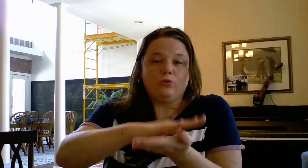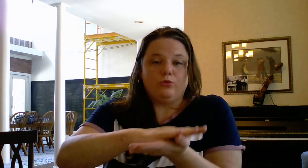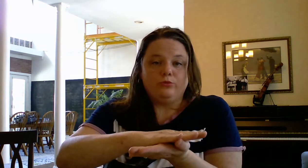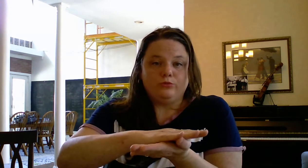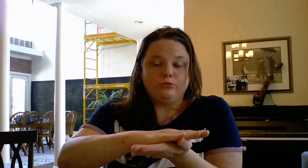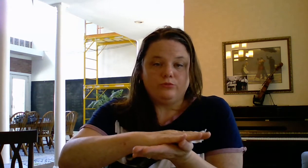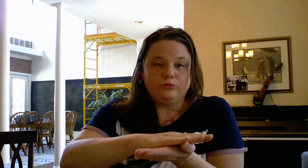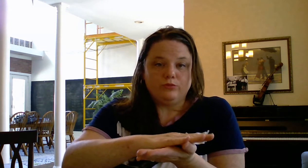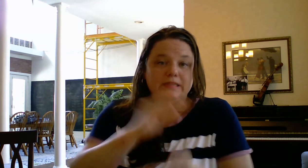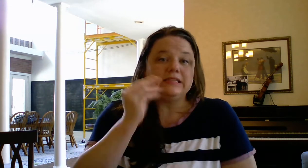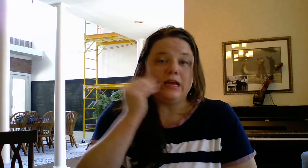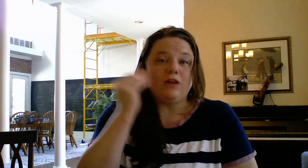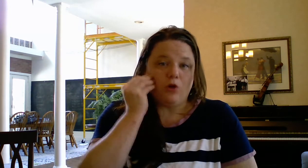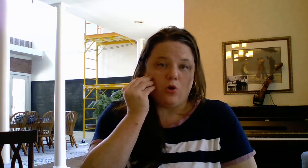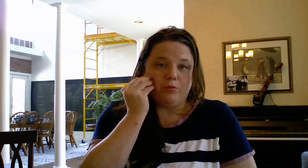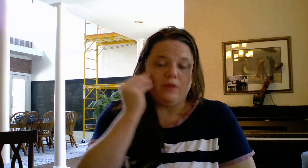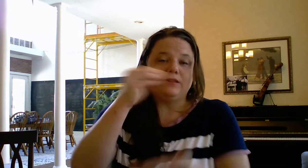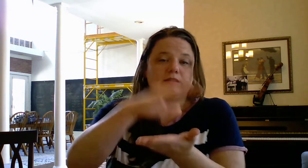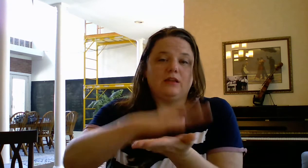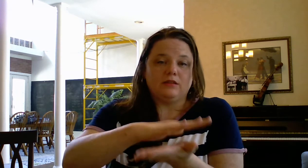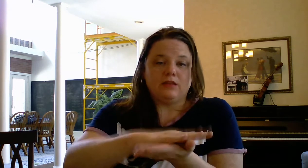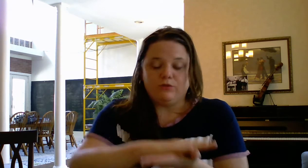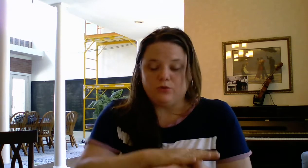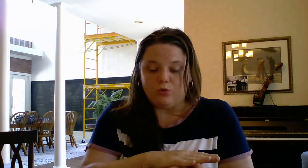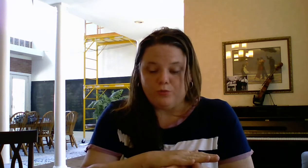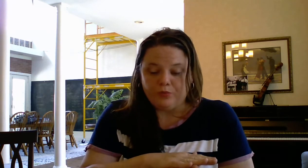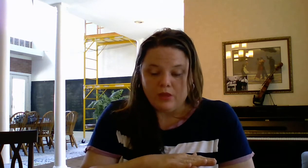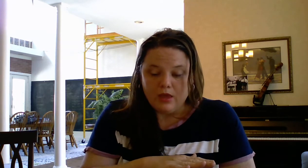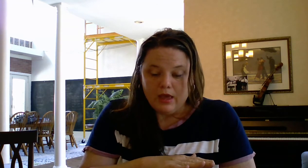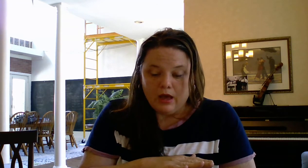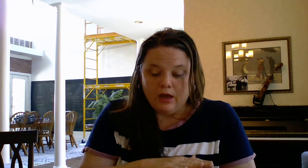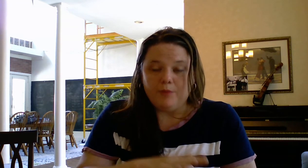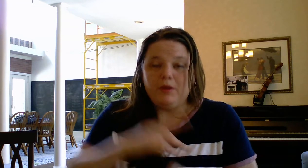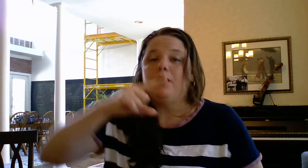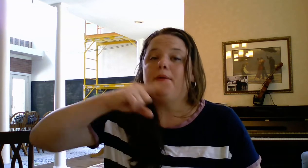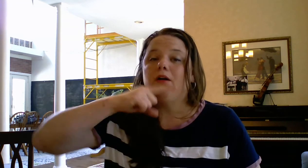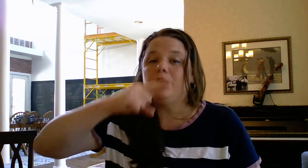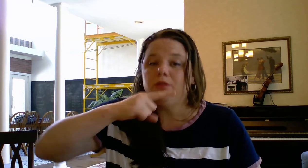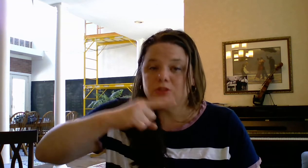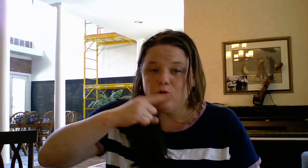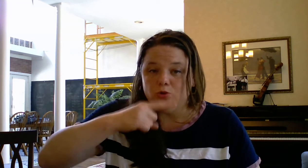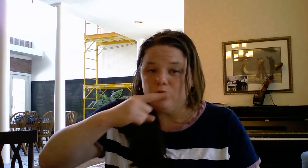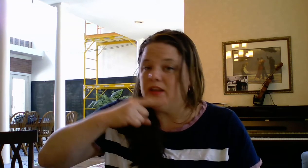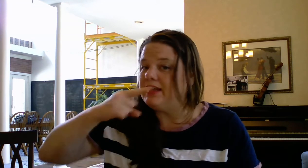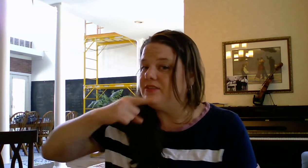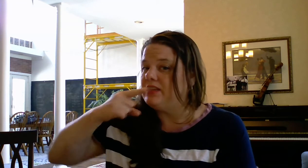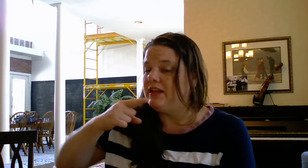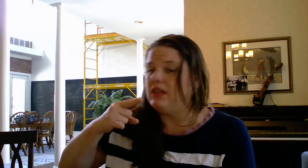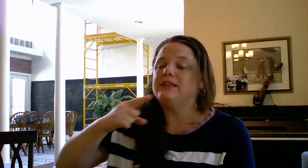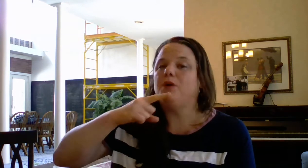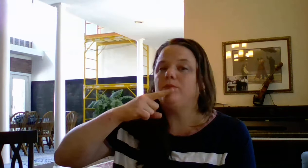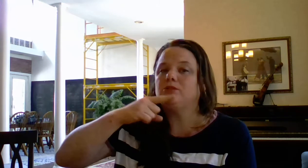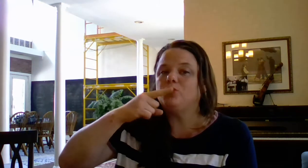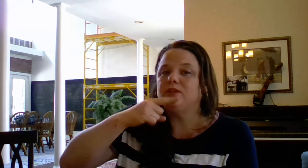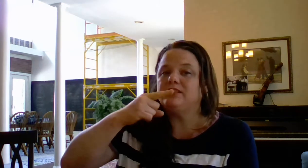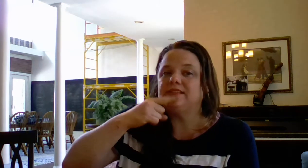homeschool. This is the sign for home, and this is the sign for school. Public school, and like I said in class, public school is the same